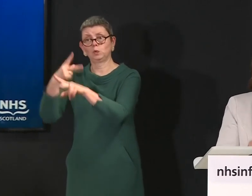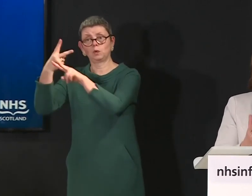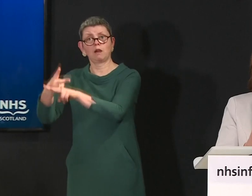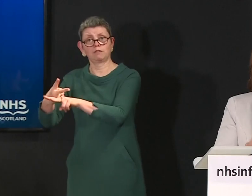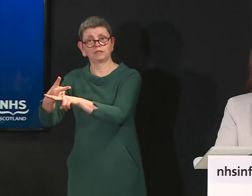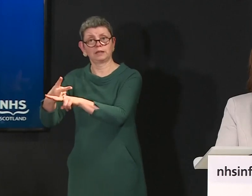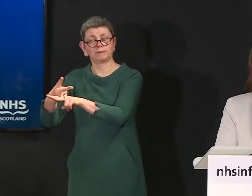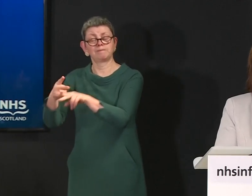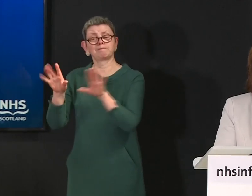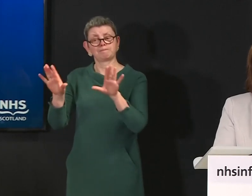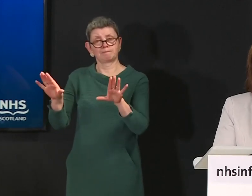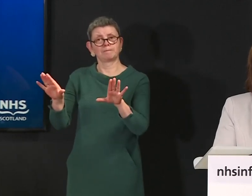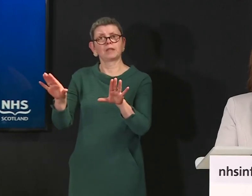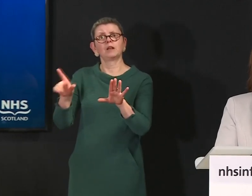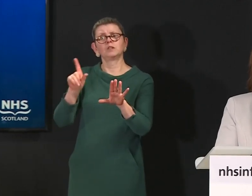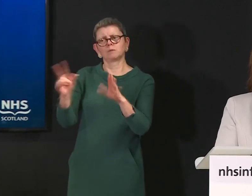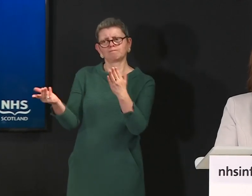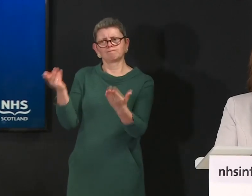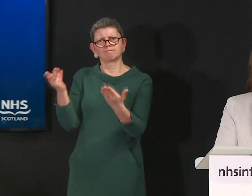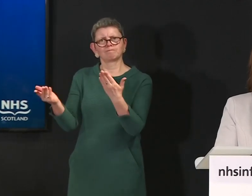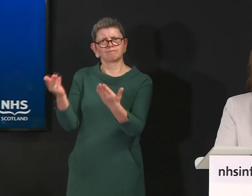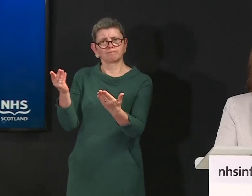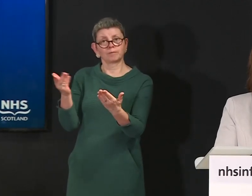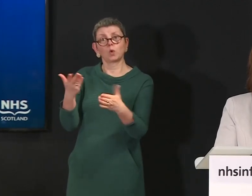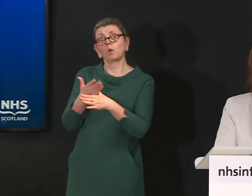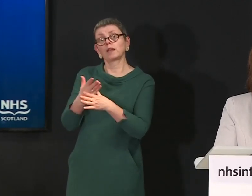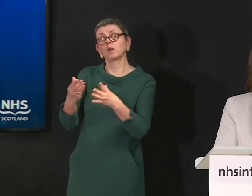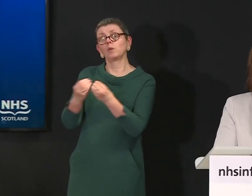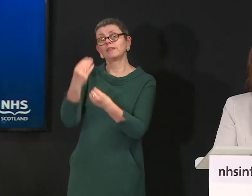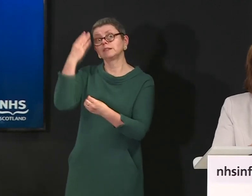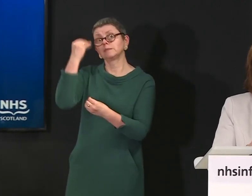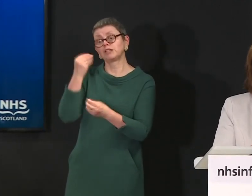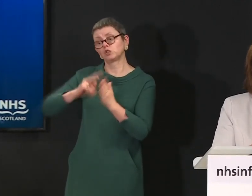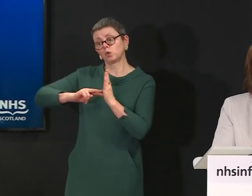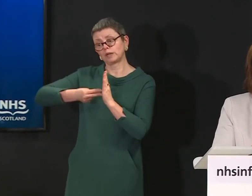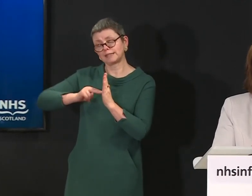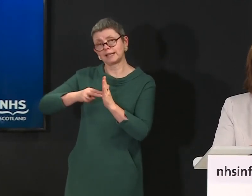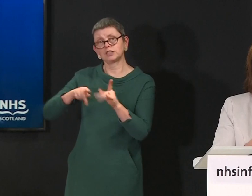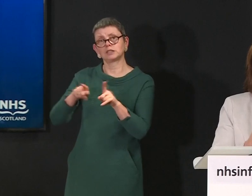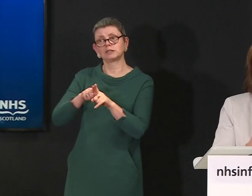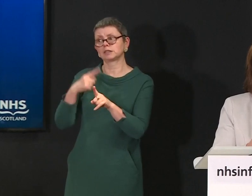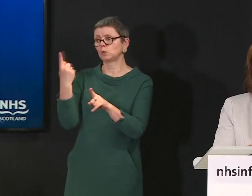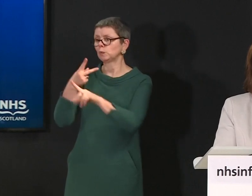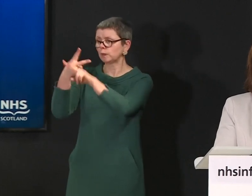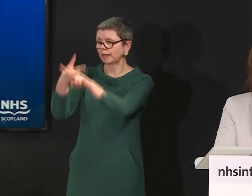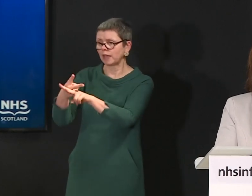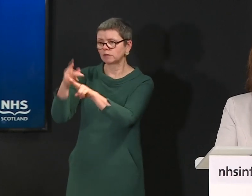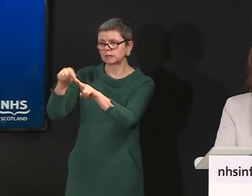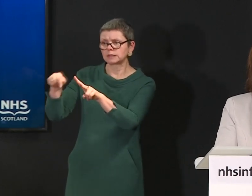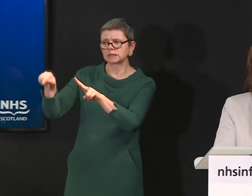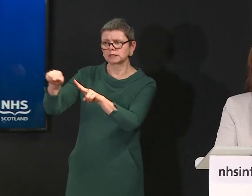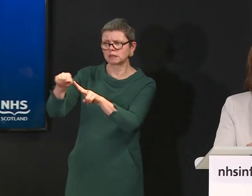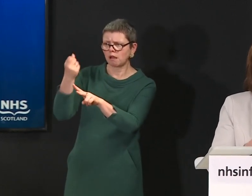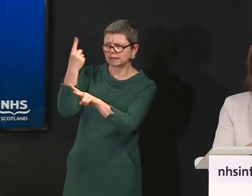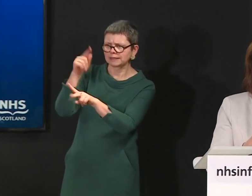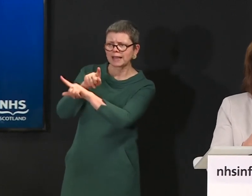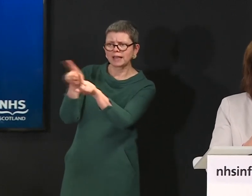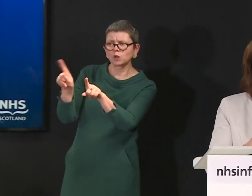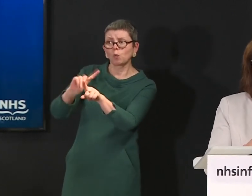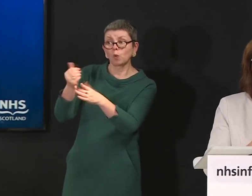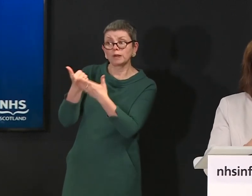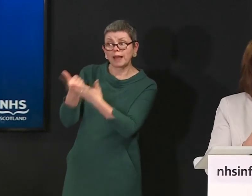do that, we will, of course, work with the dementia organisations and the carers involved to understand from them what would